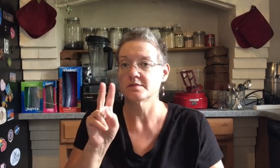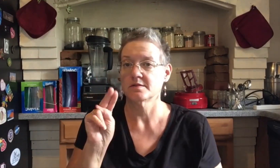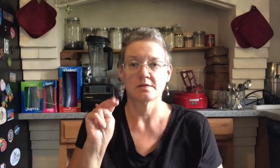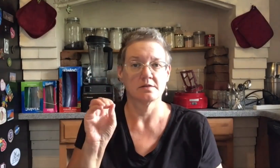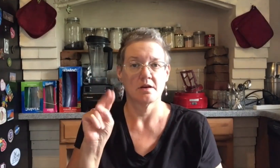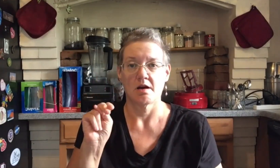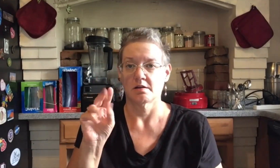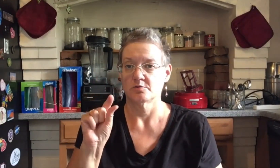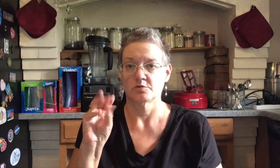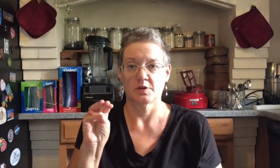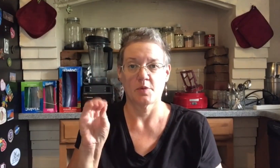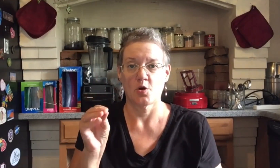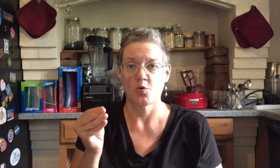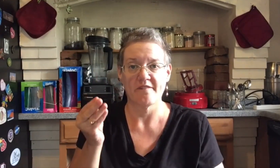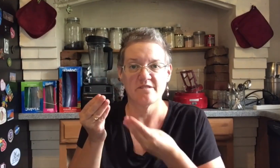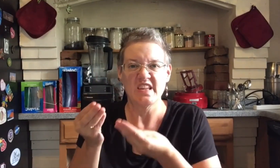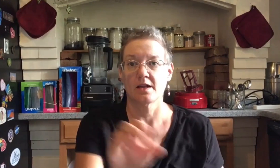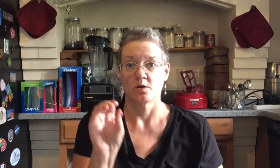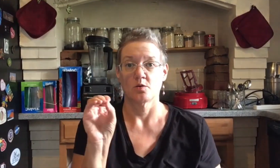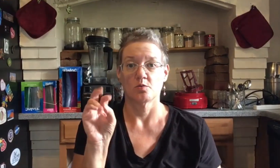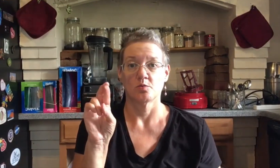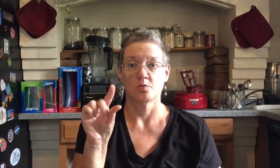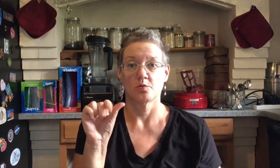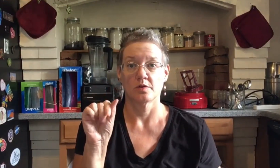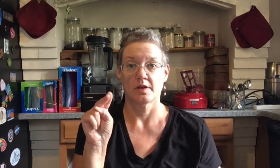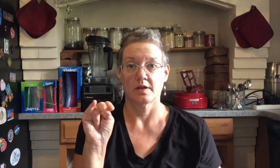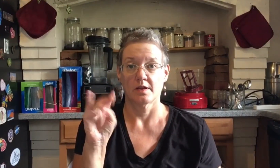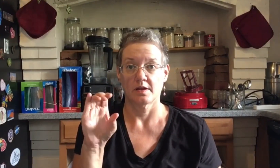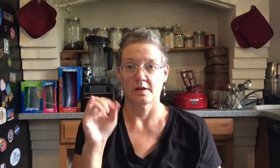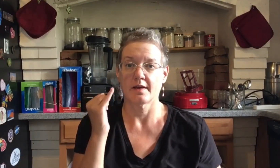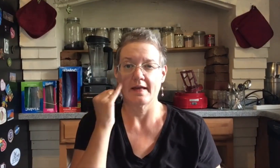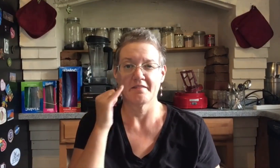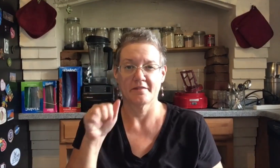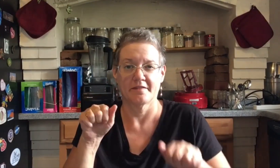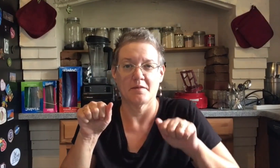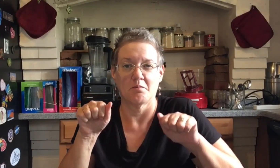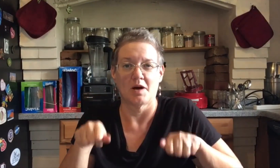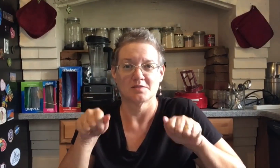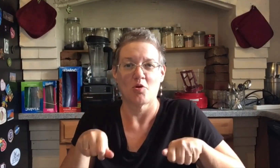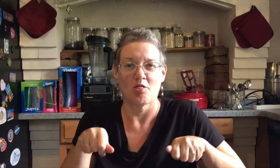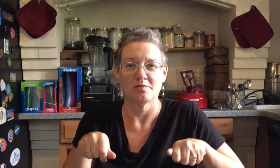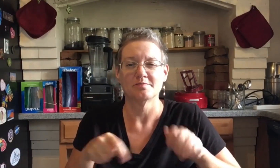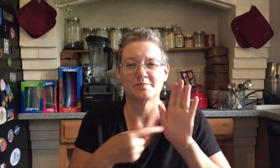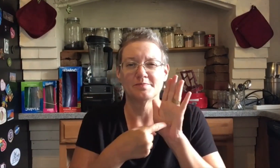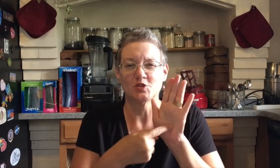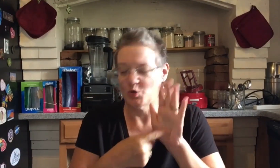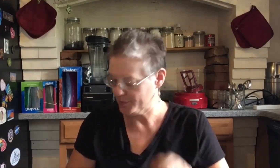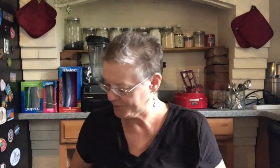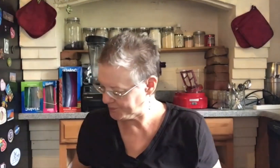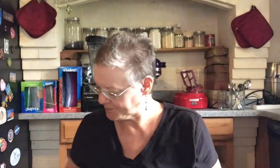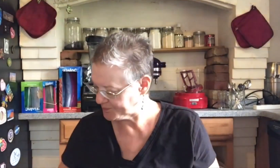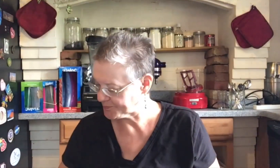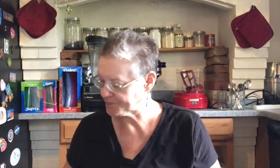pasture-raised, non-GMO feed, and organic when possible. Let me show you.